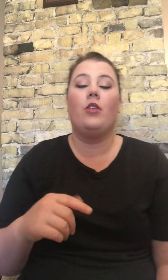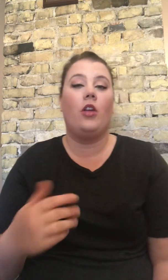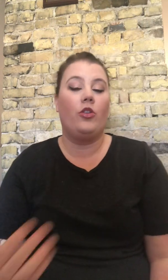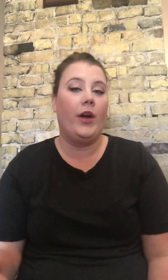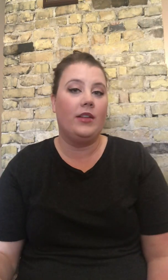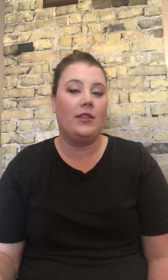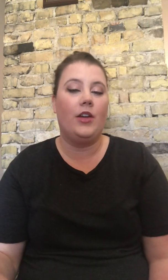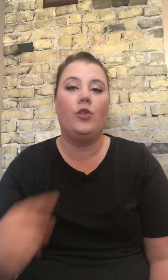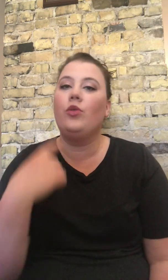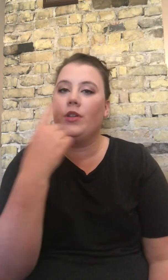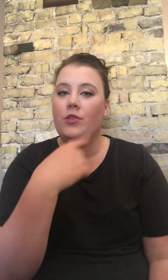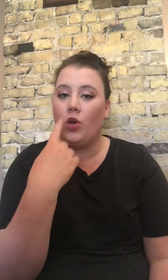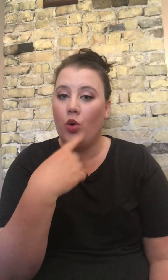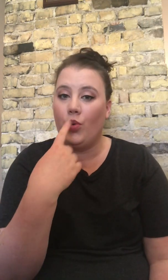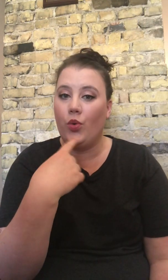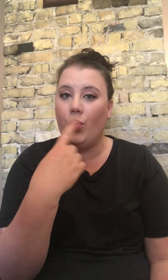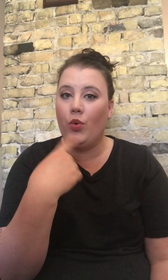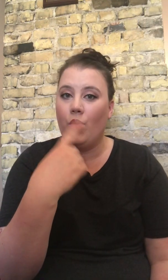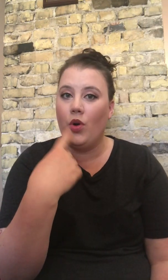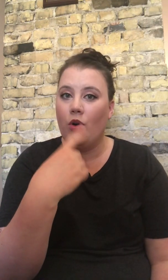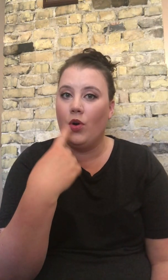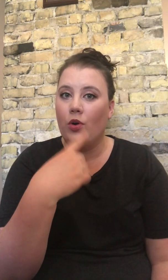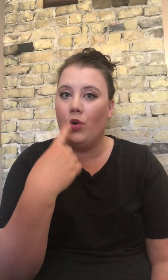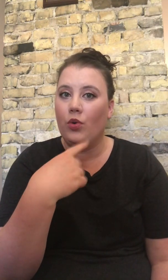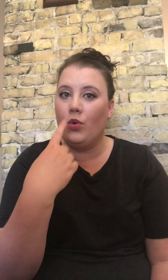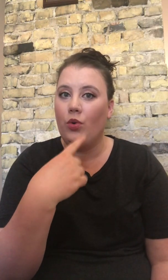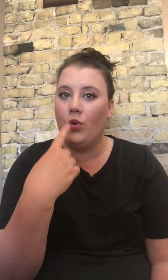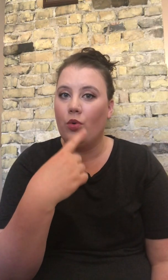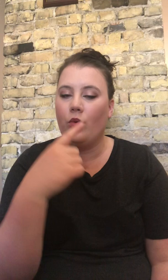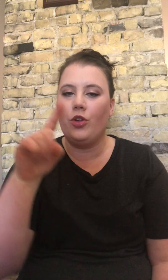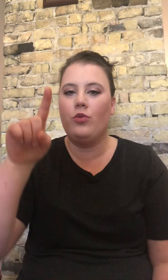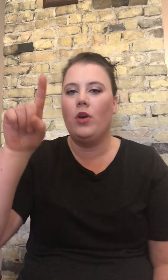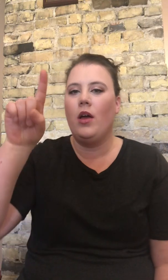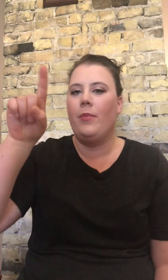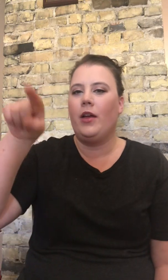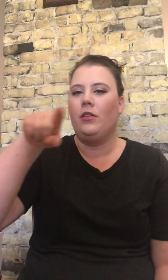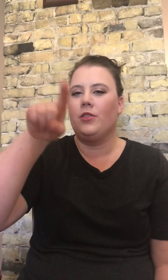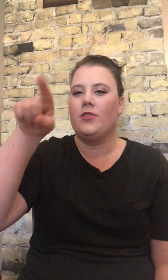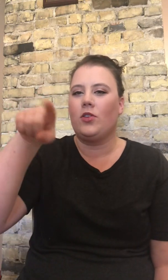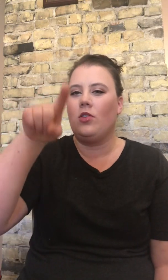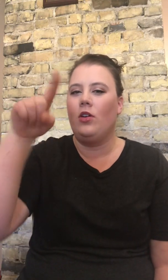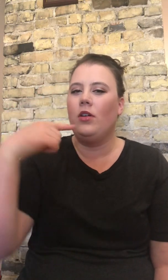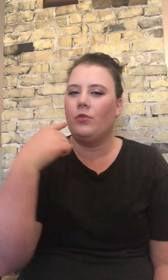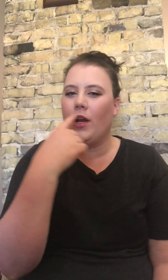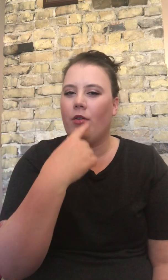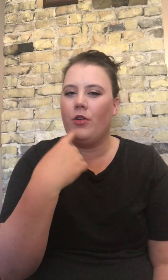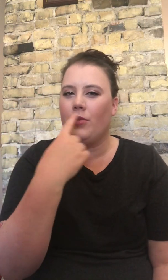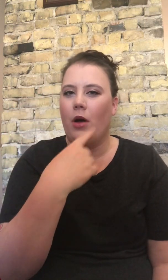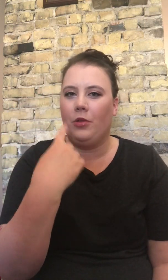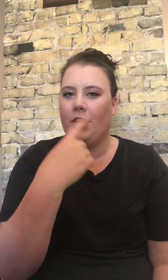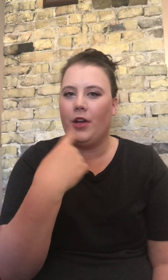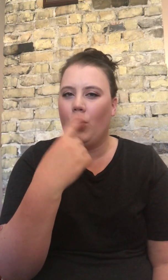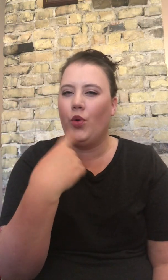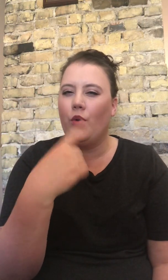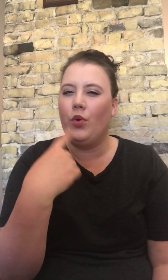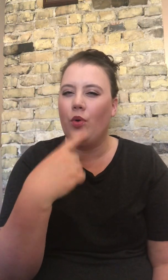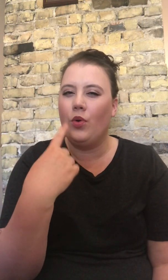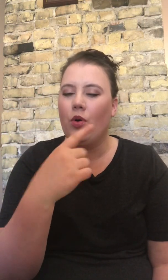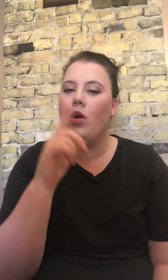Another way to sign who is who, where you make a little circle right around your mouth area. Who